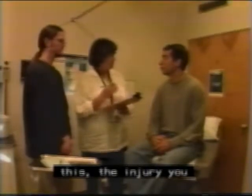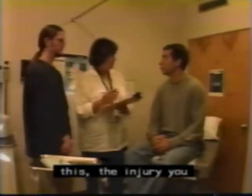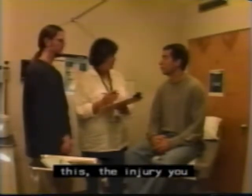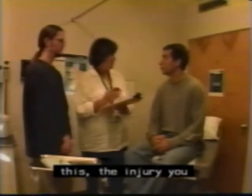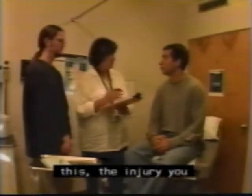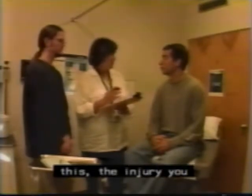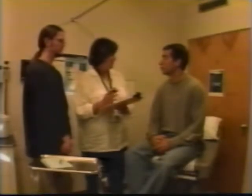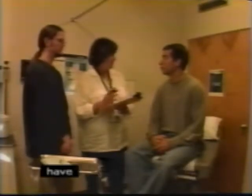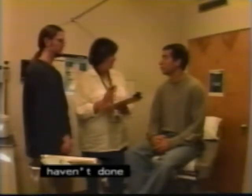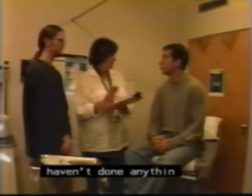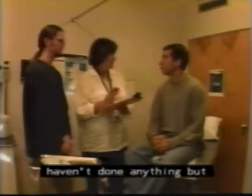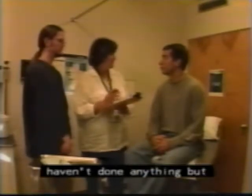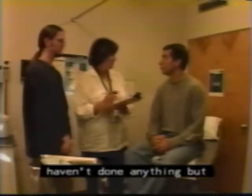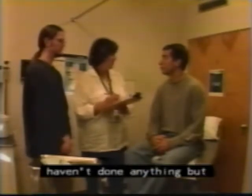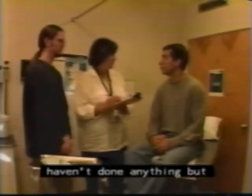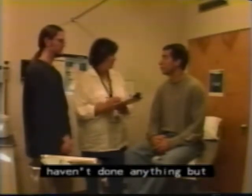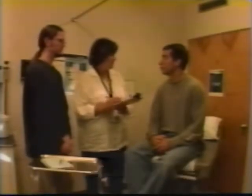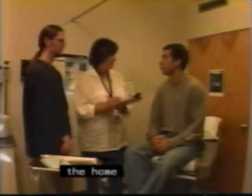the injury you haven't done anything but the home treatment?